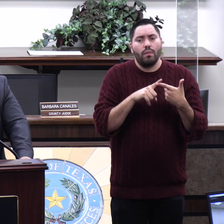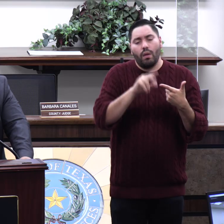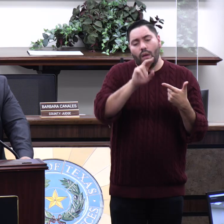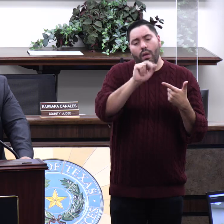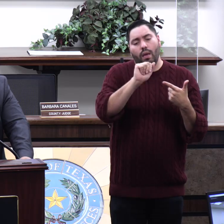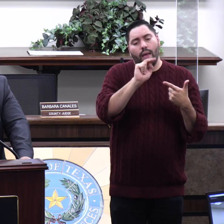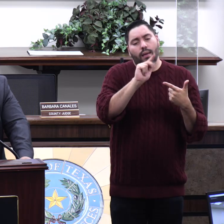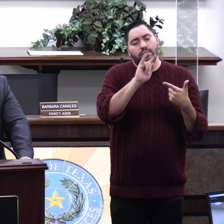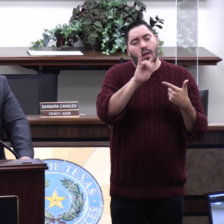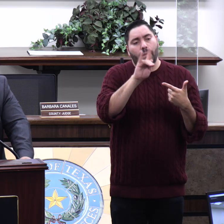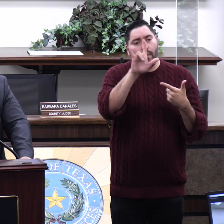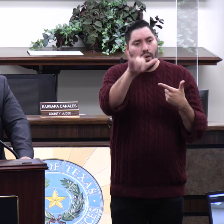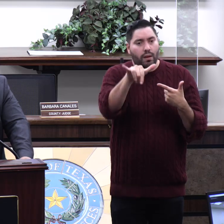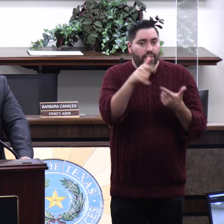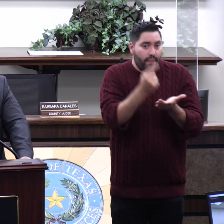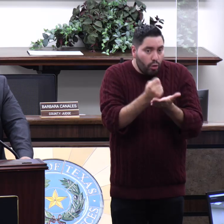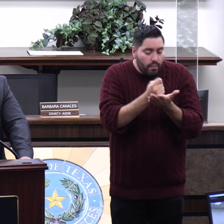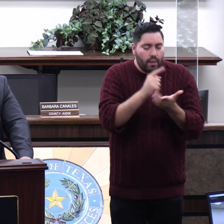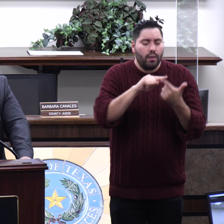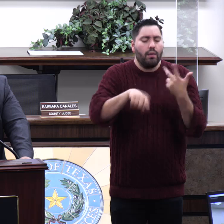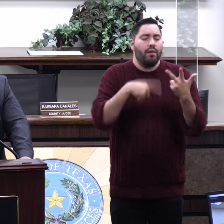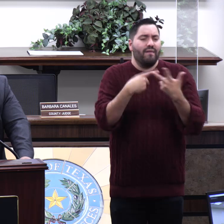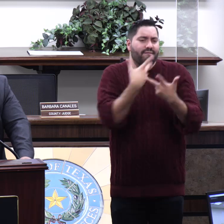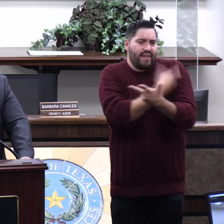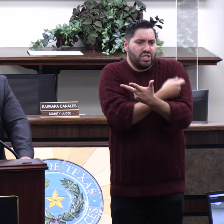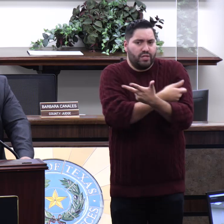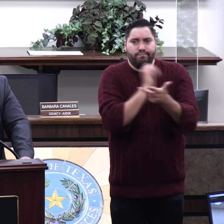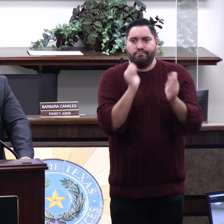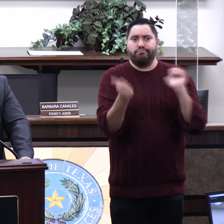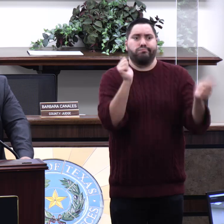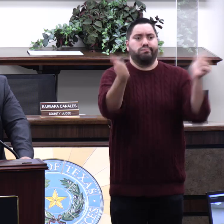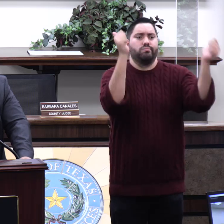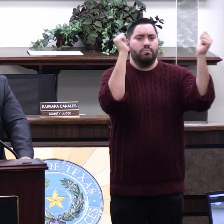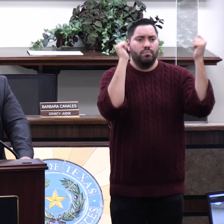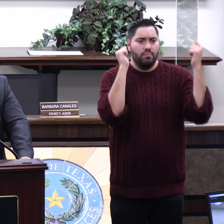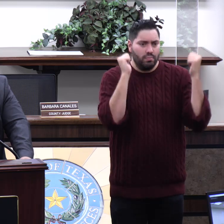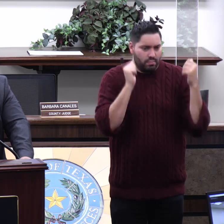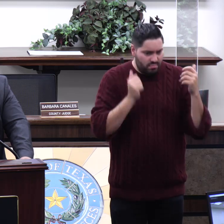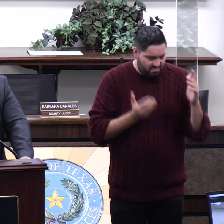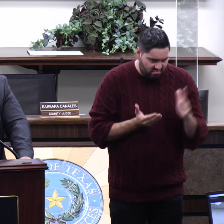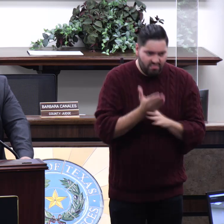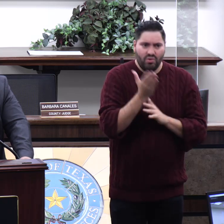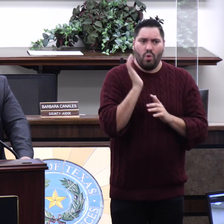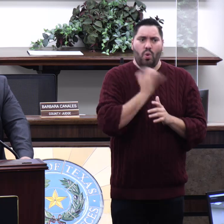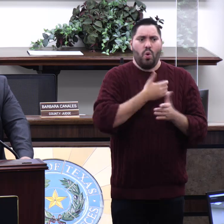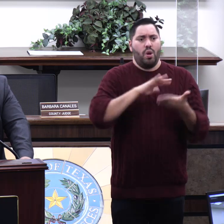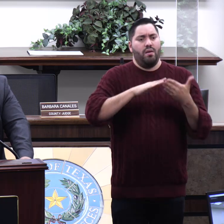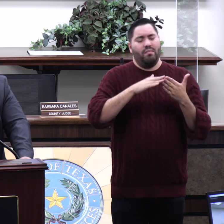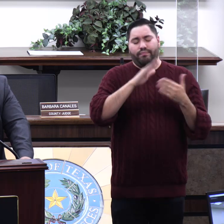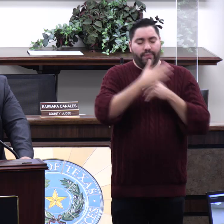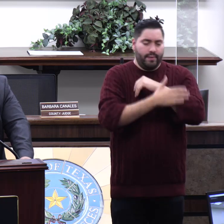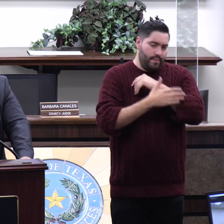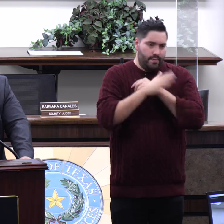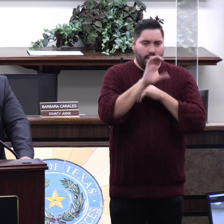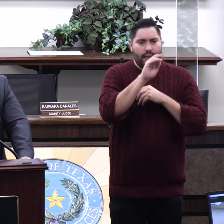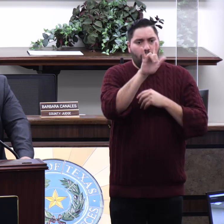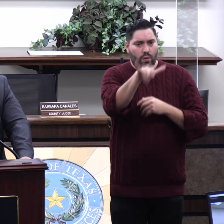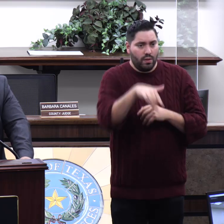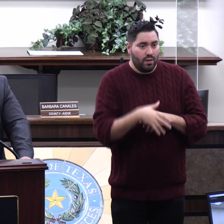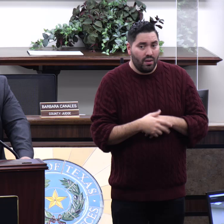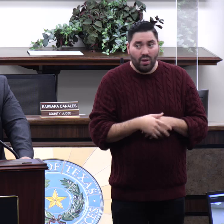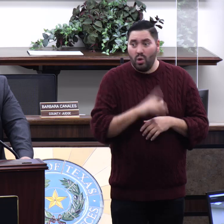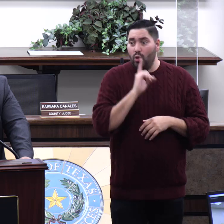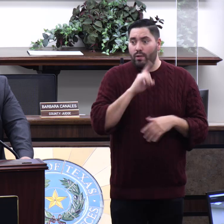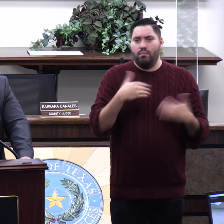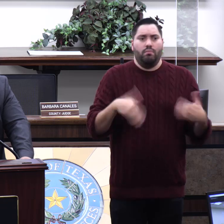antibiotic therapy, vaccination sites throughout all of our county, under leadership that has been unparalleled